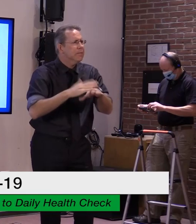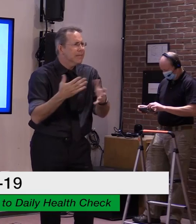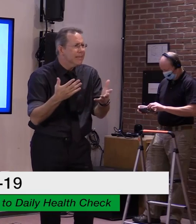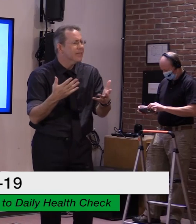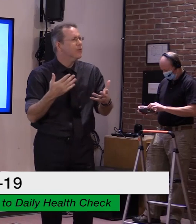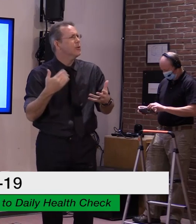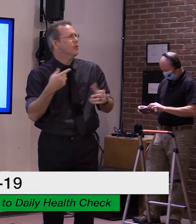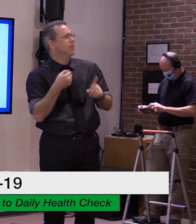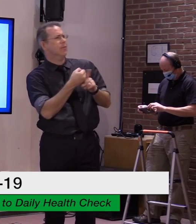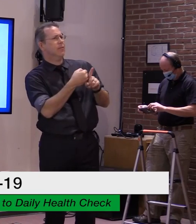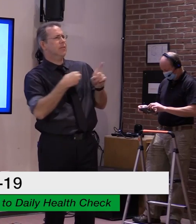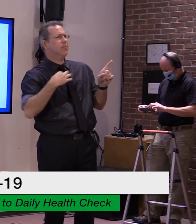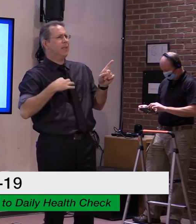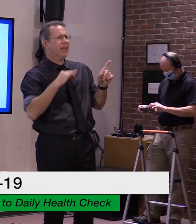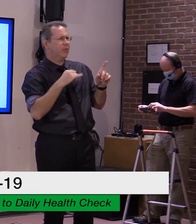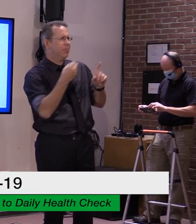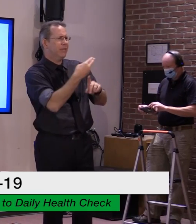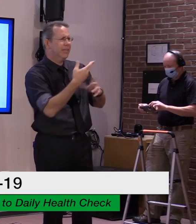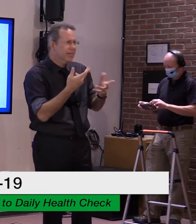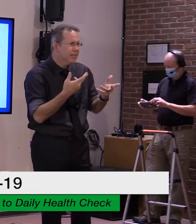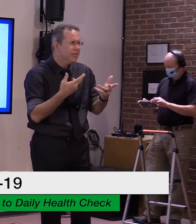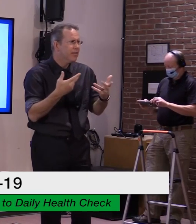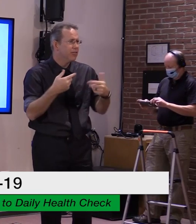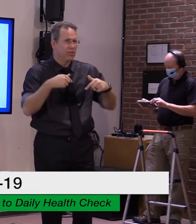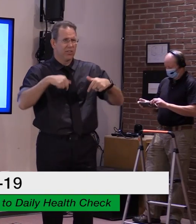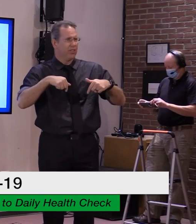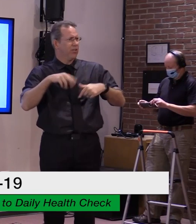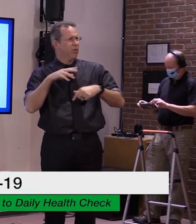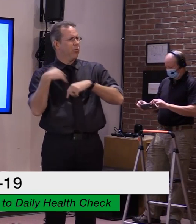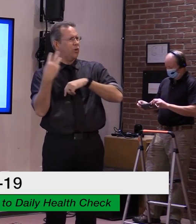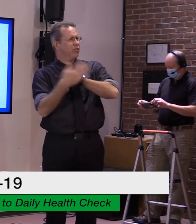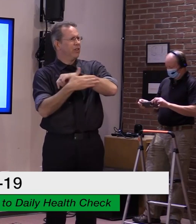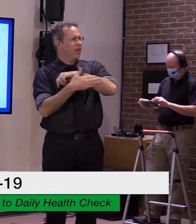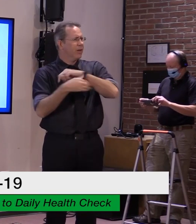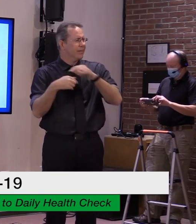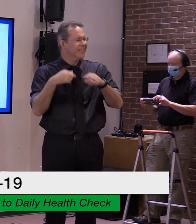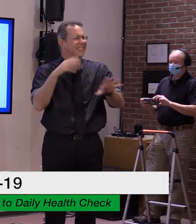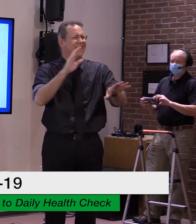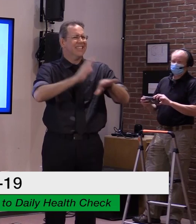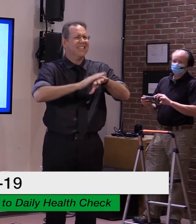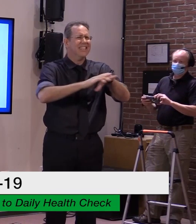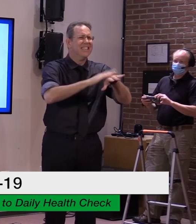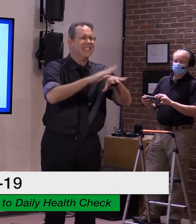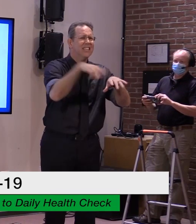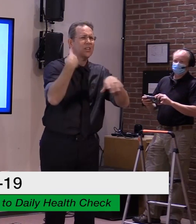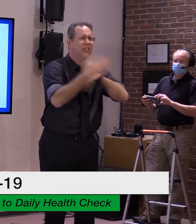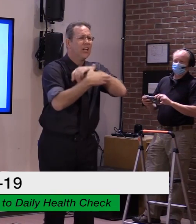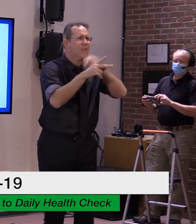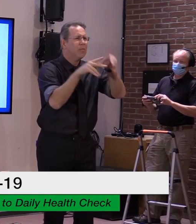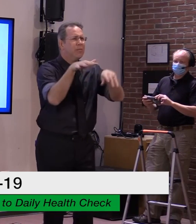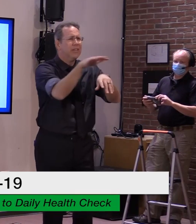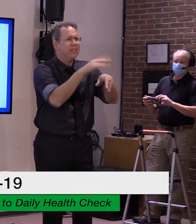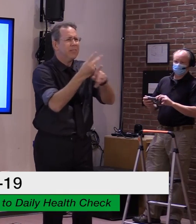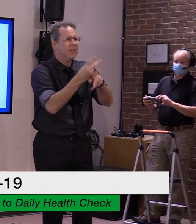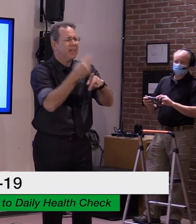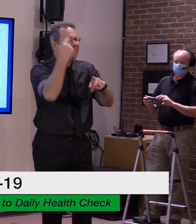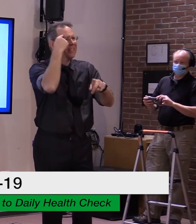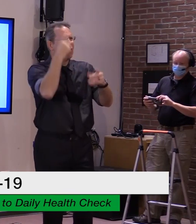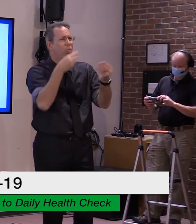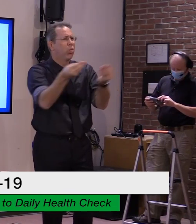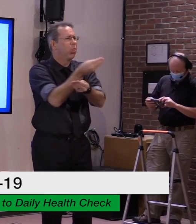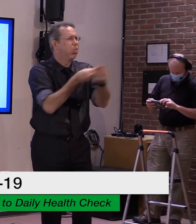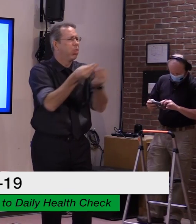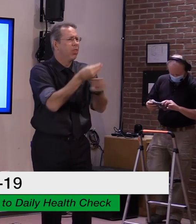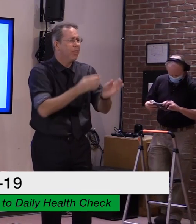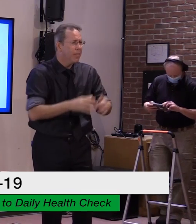live in and travel to washington county to be very mindful of just how significant the case growth is in that county when